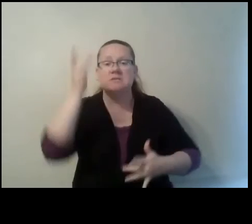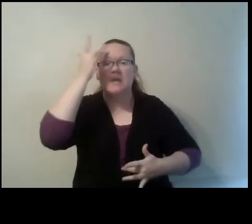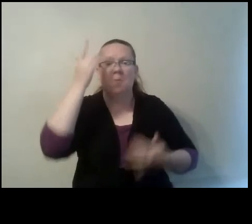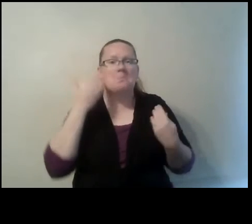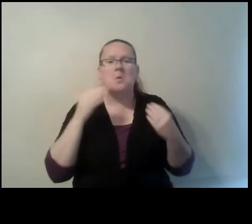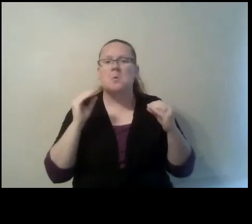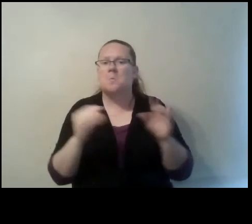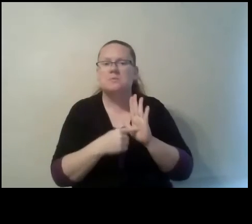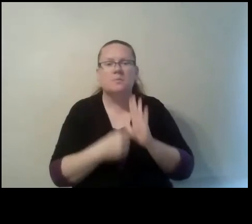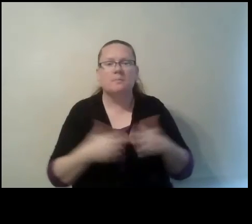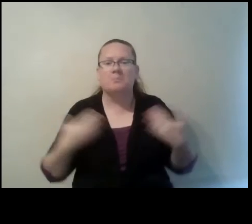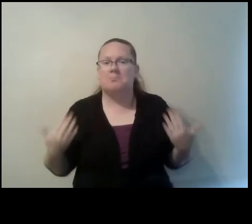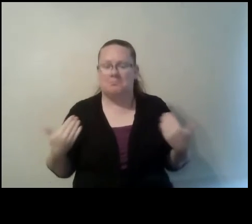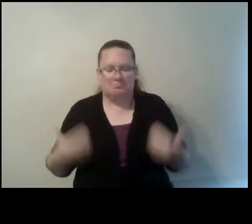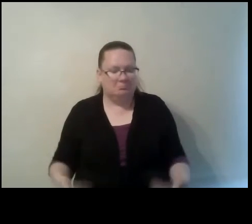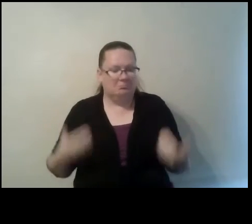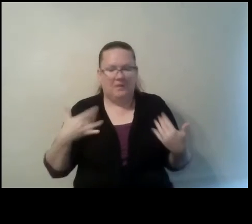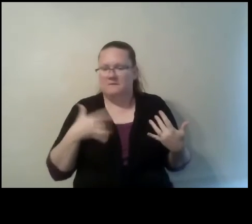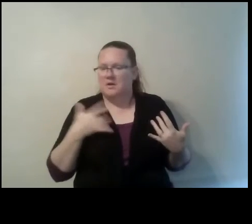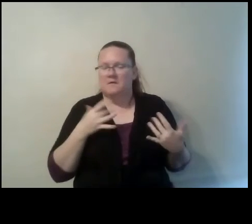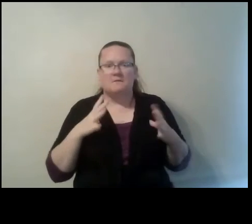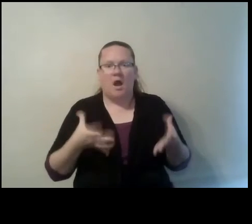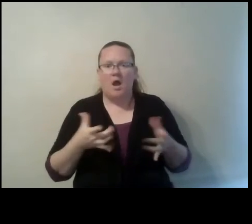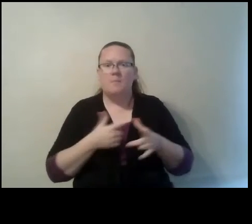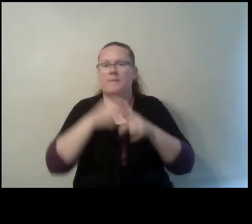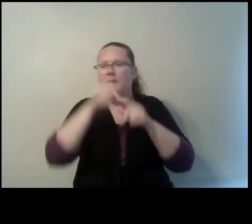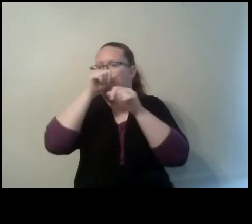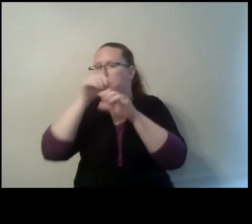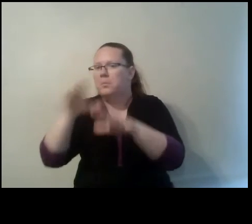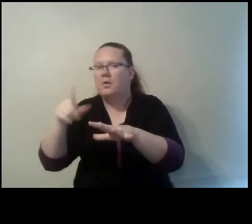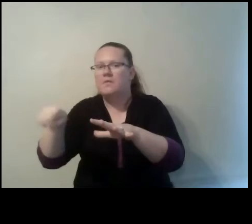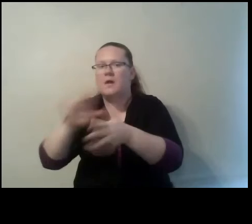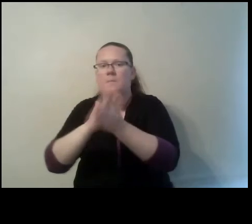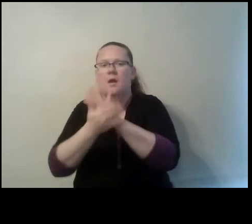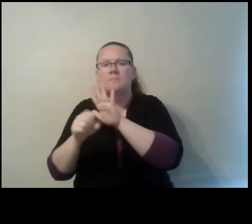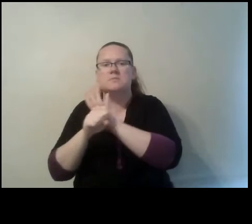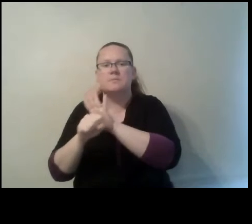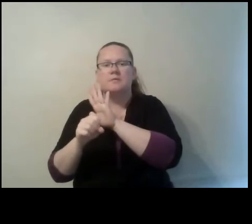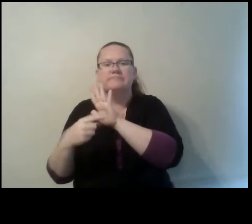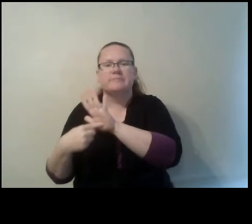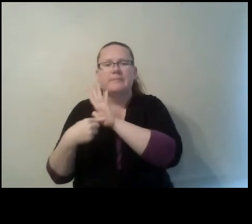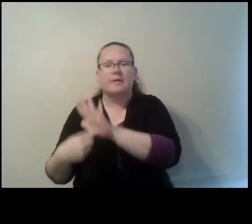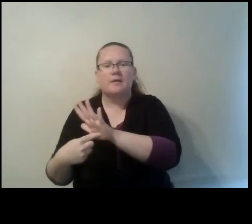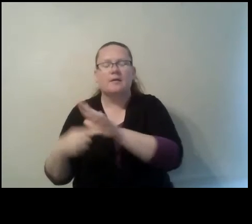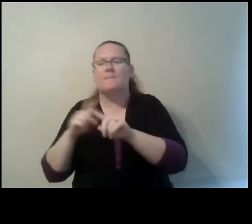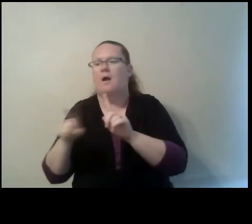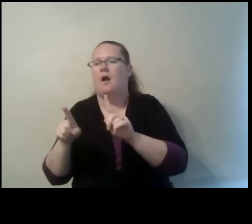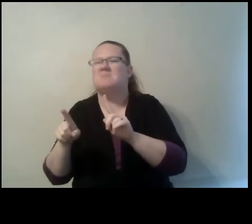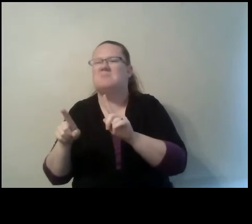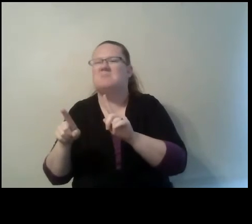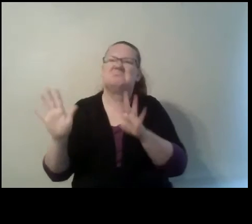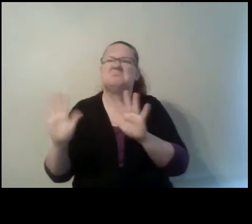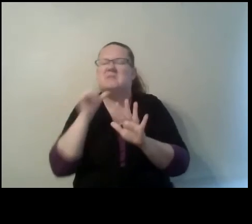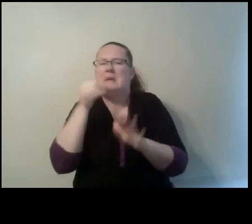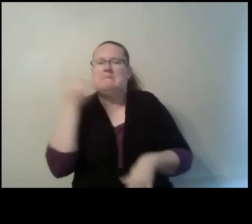they infect somebody else who then becomes symptomatic but not enough to go to the hospital. So what this is going to do, this is going to give us a